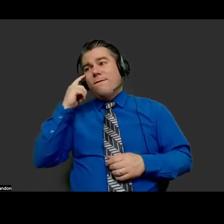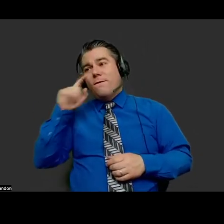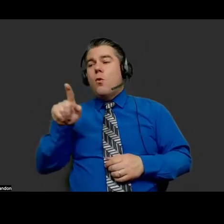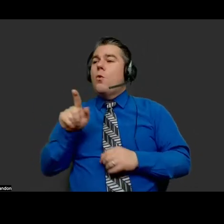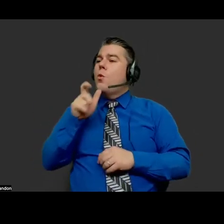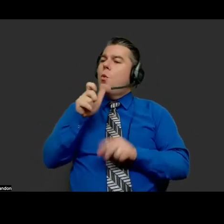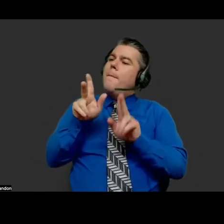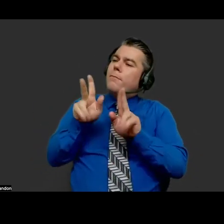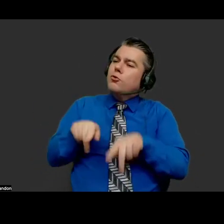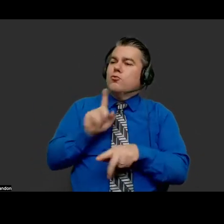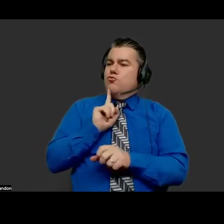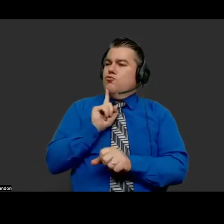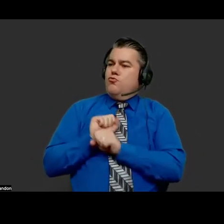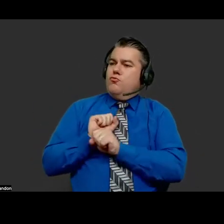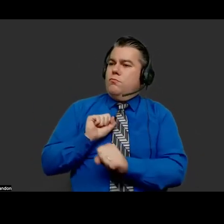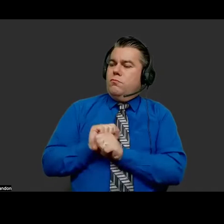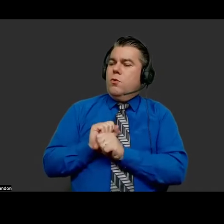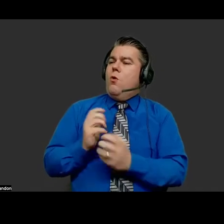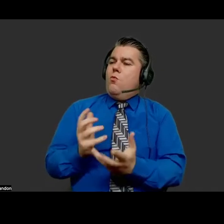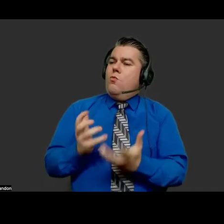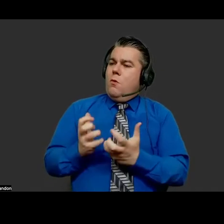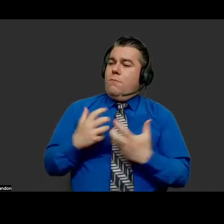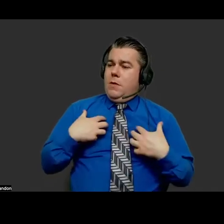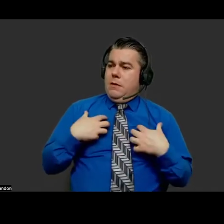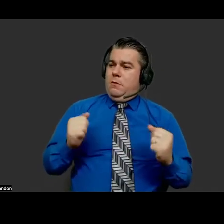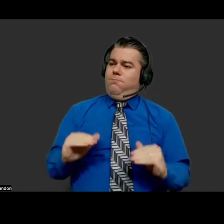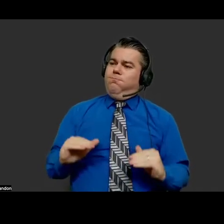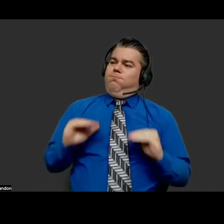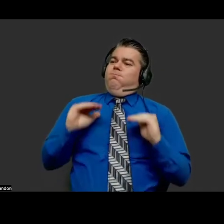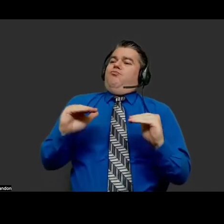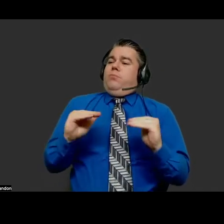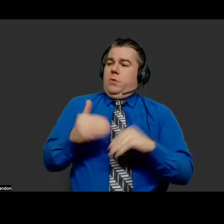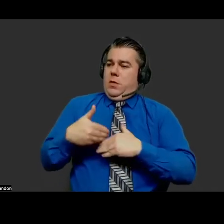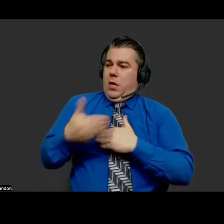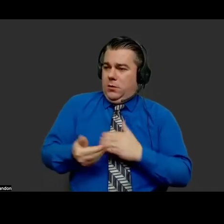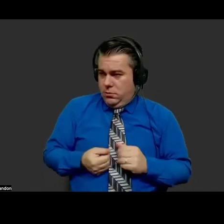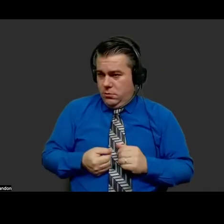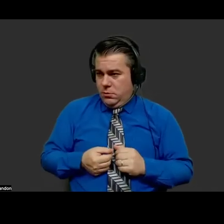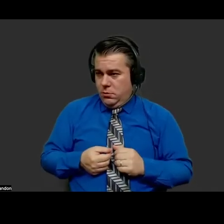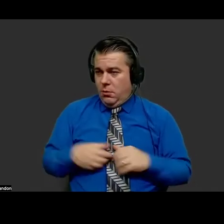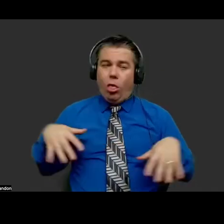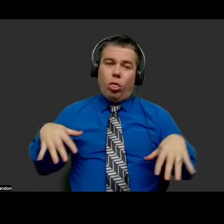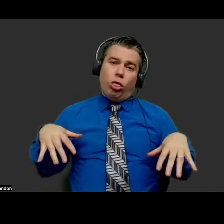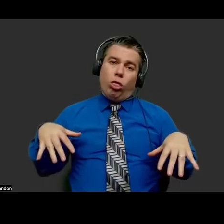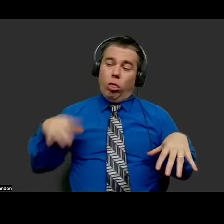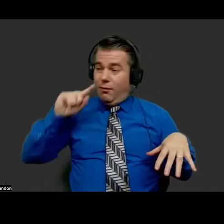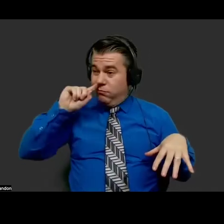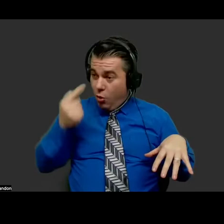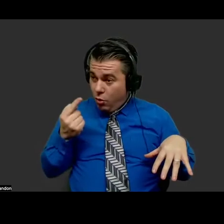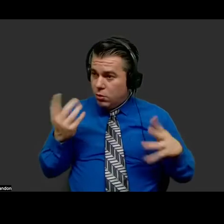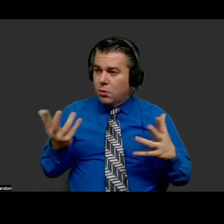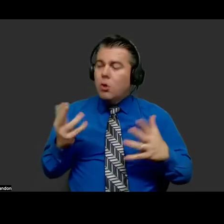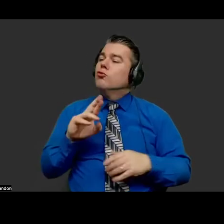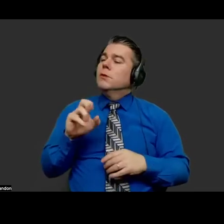who really wants to take their health to the next level. Are you tired of being stagnant? Reset your